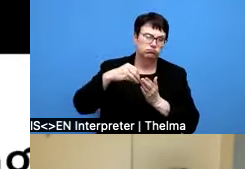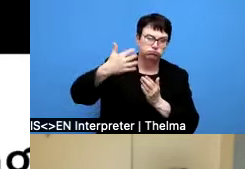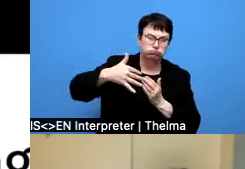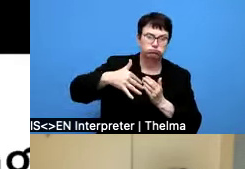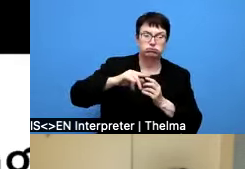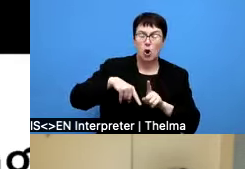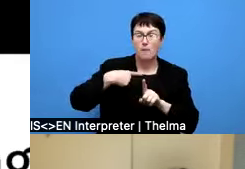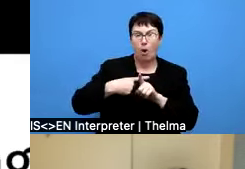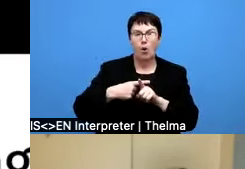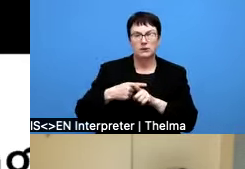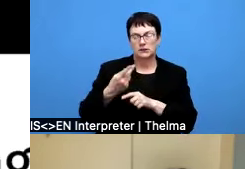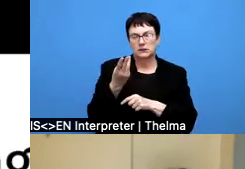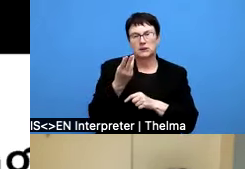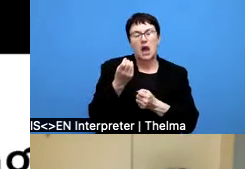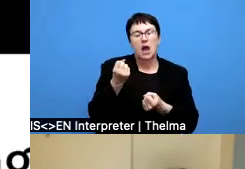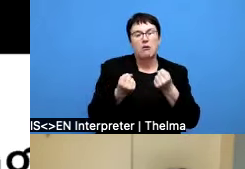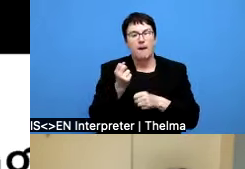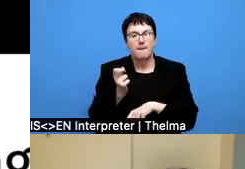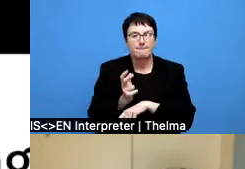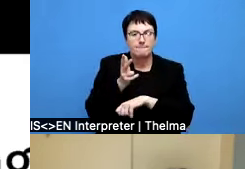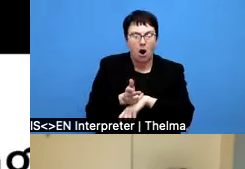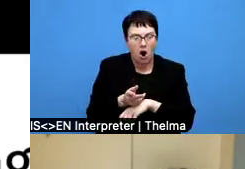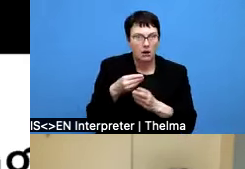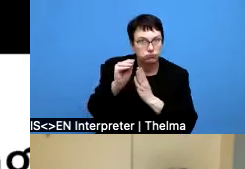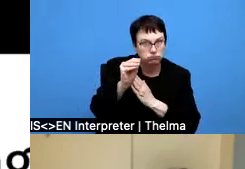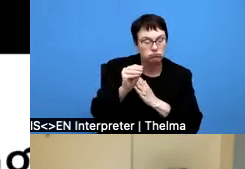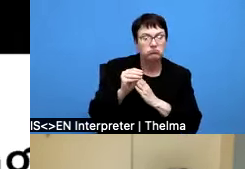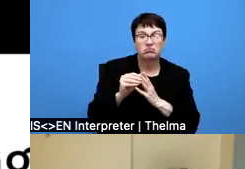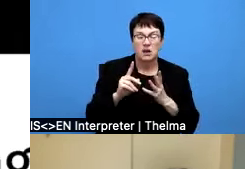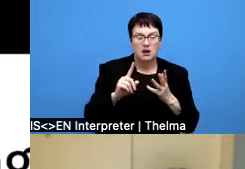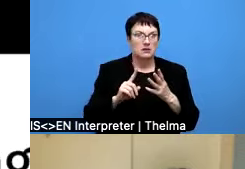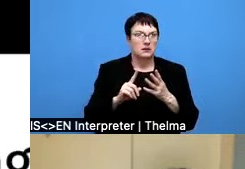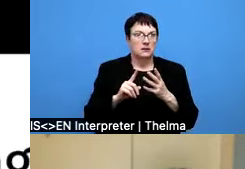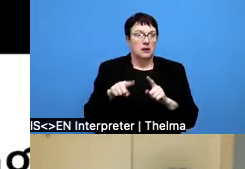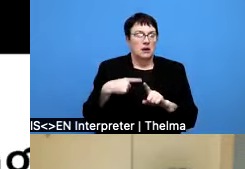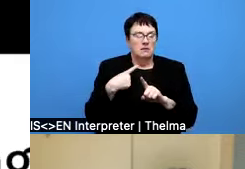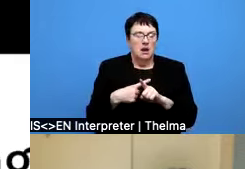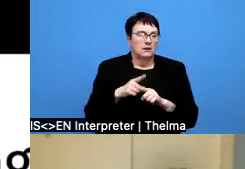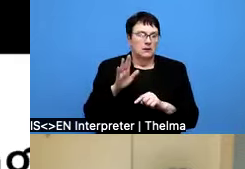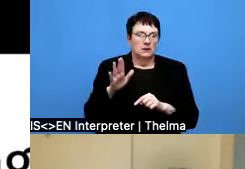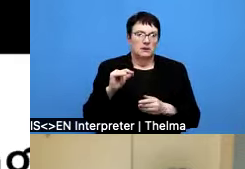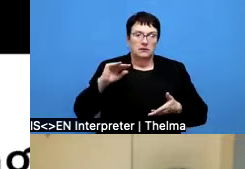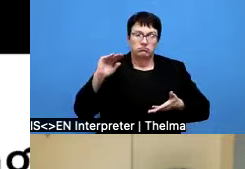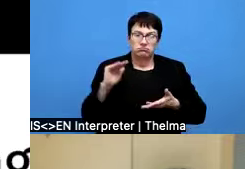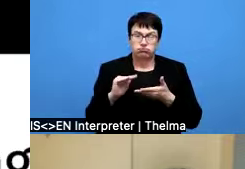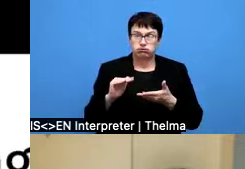related costs. Lack of budgeting or costing for disability inclusive health